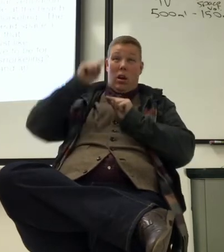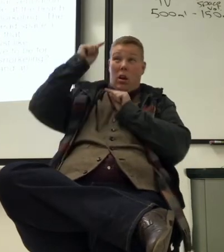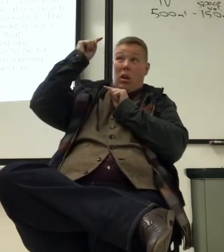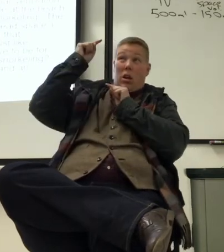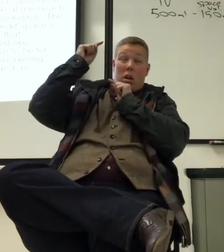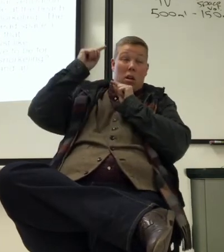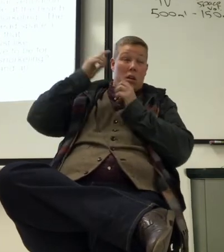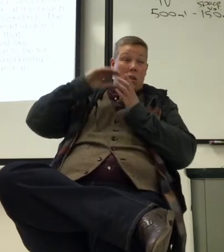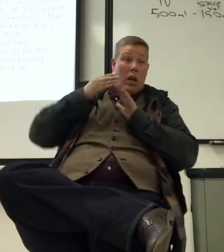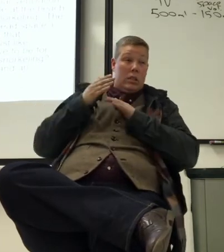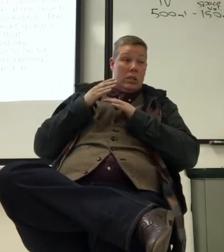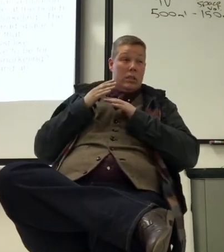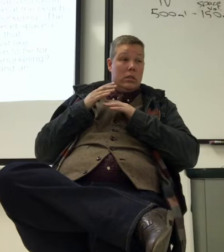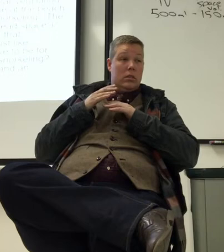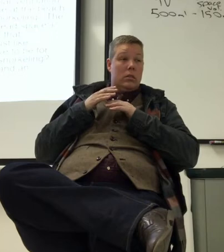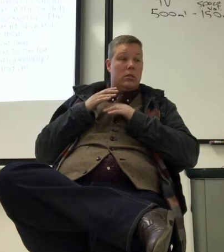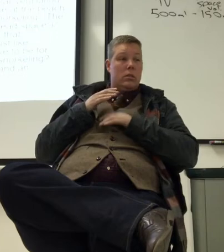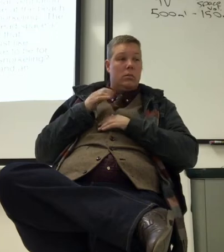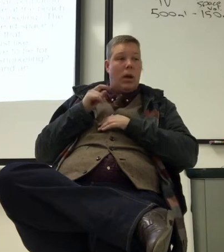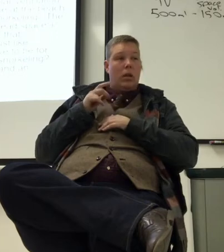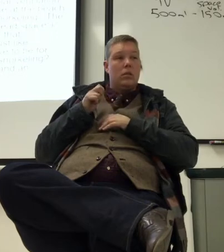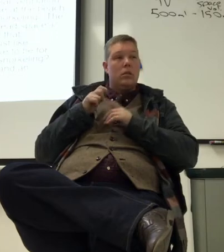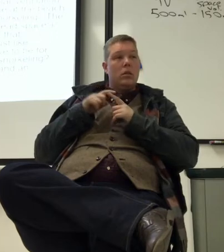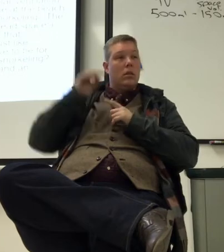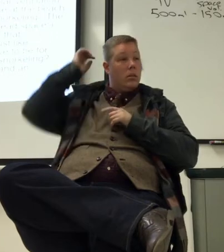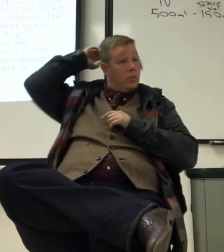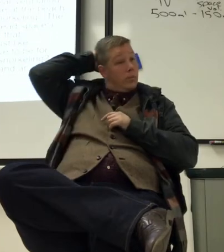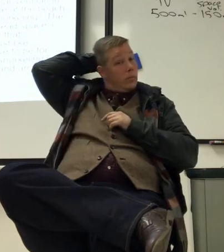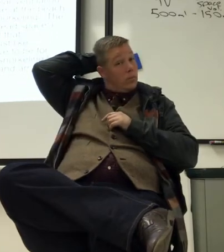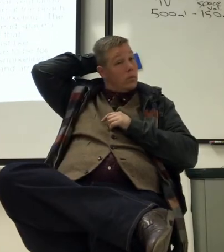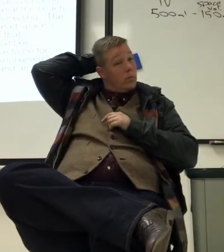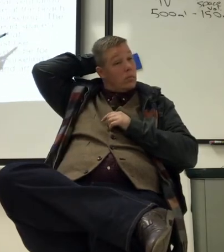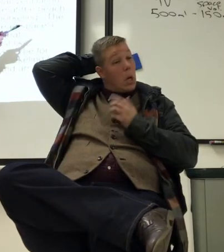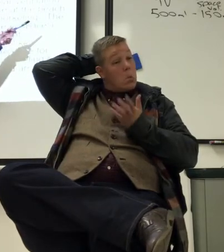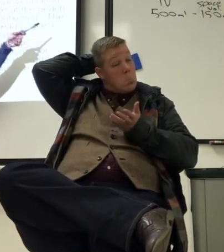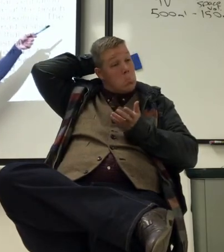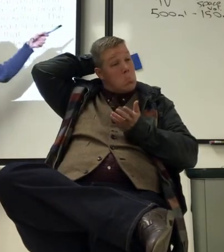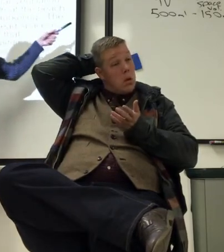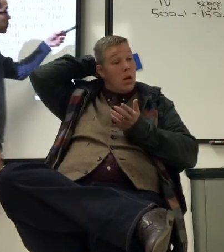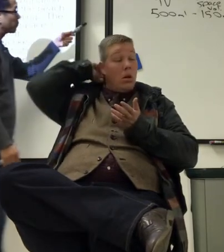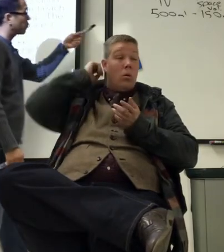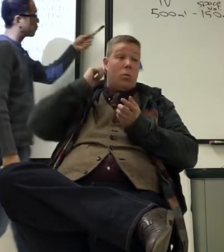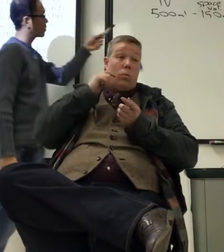have to increase. You could calculate it out. But when you do that, what are you going to change here?